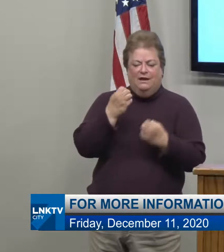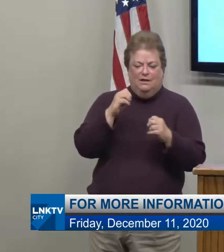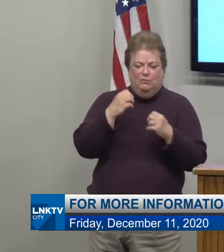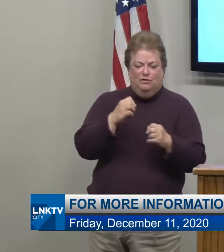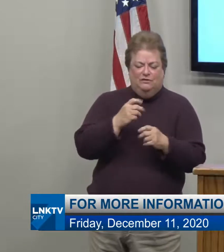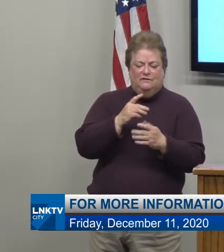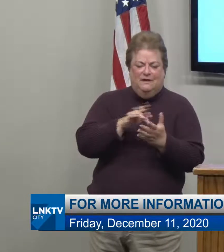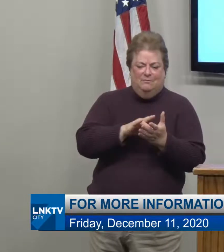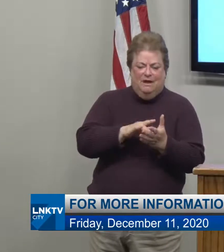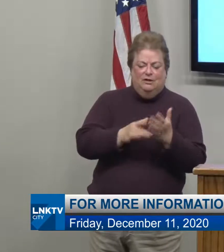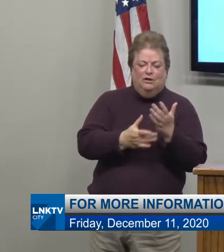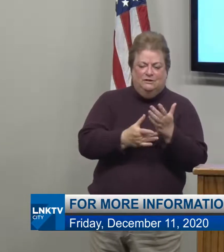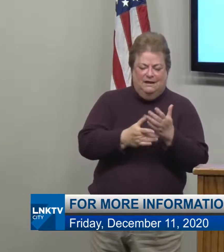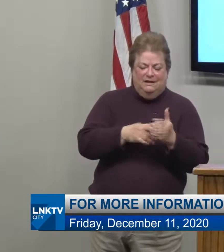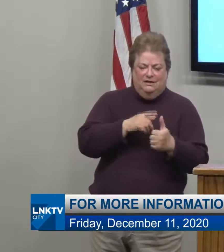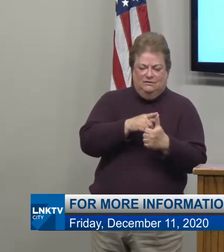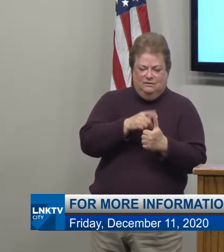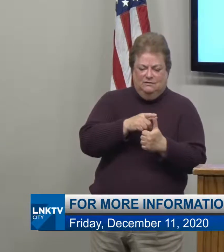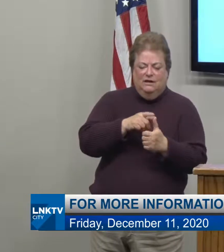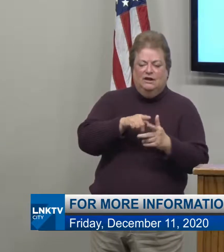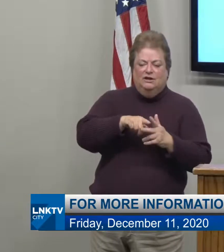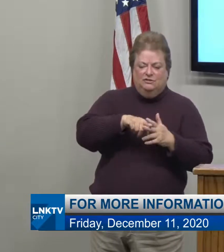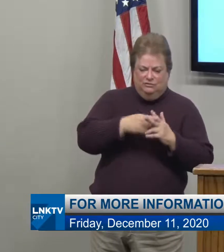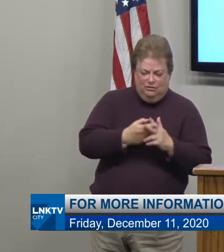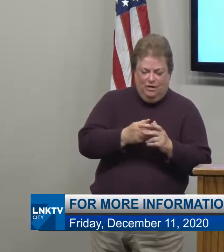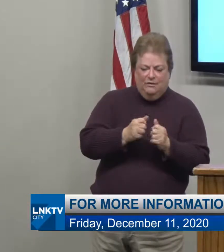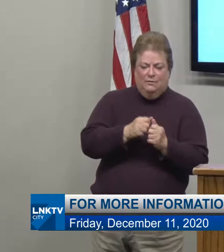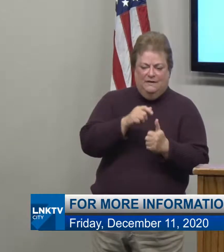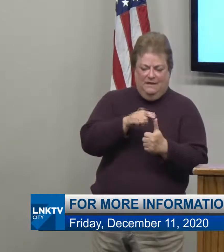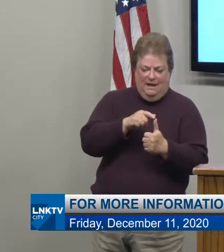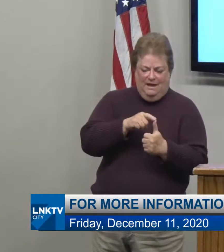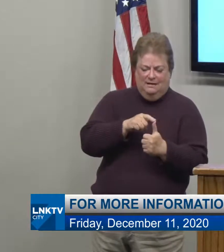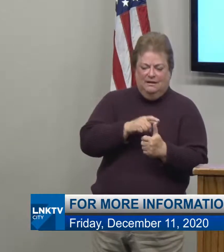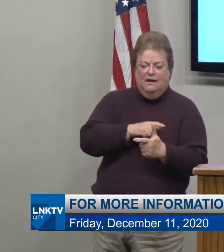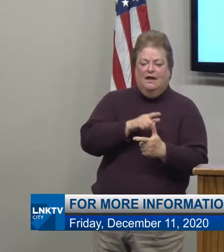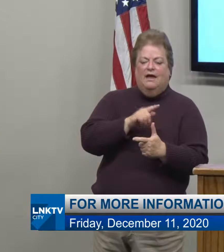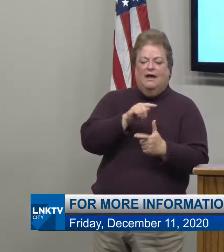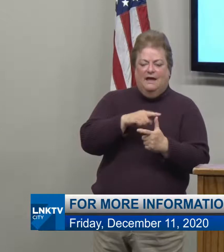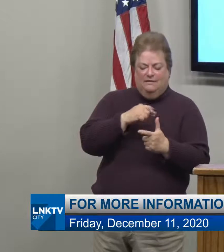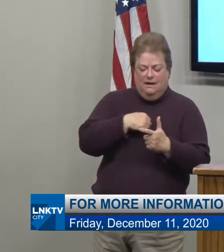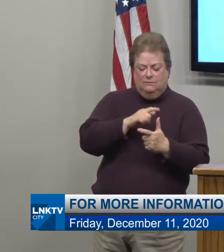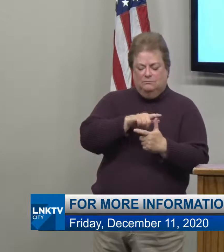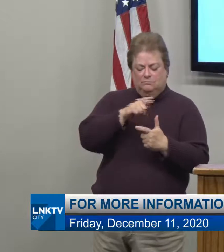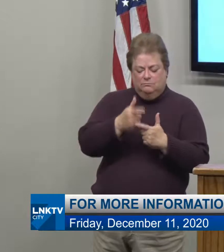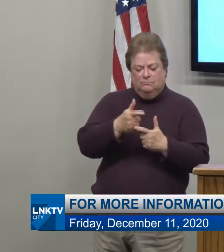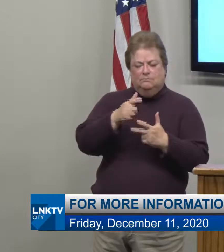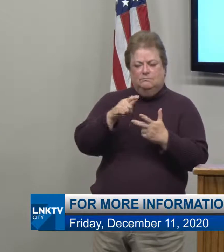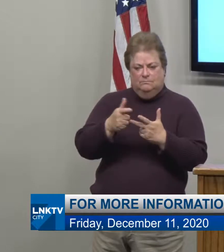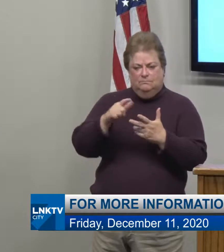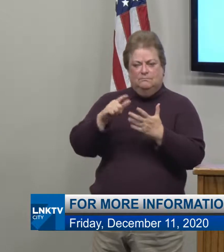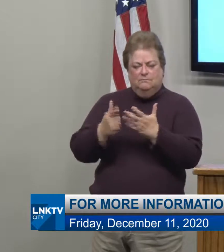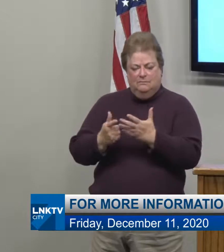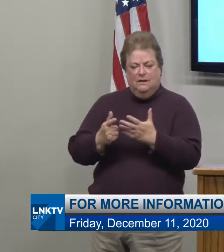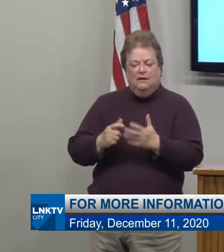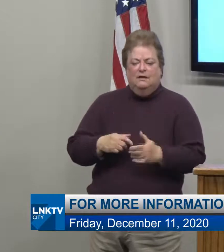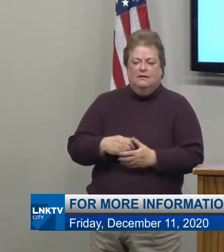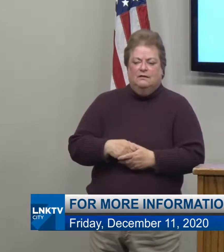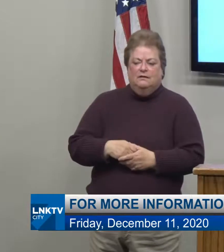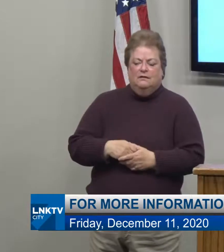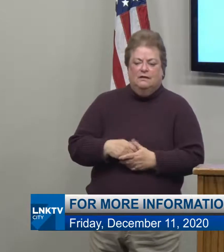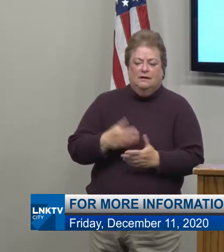medical technicians started on that road. And then we'll just continue to work through that. It may